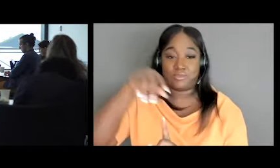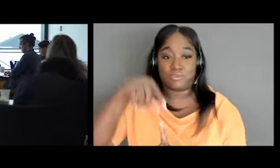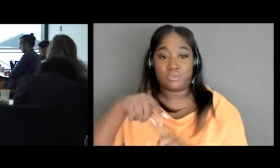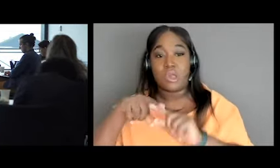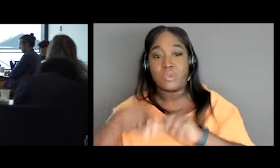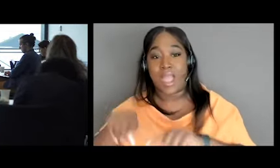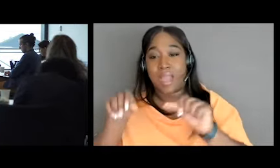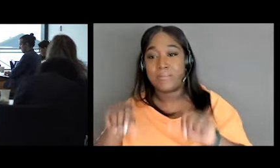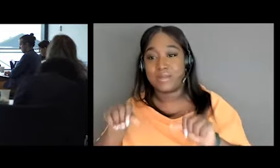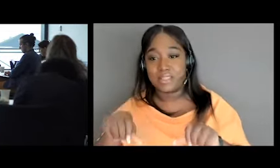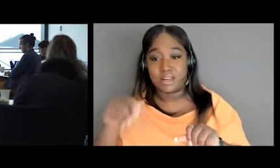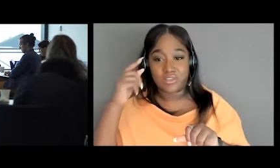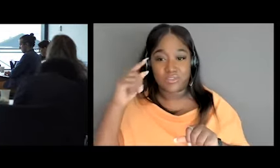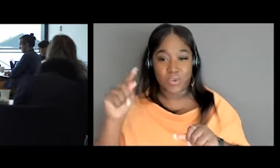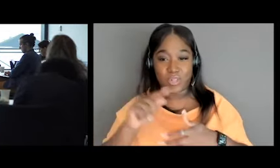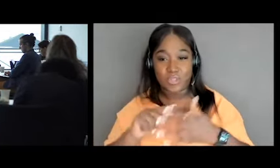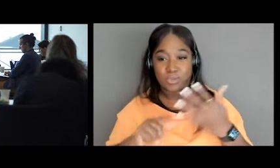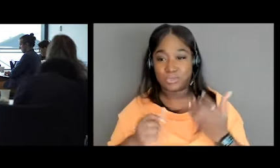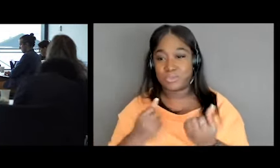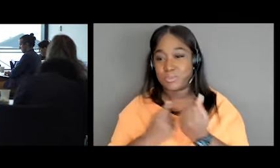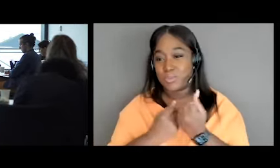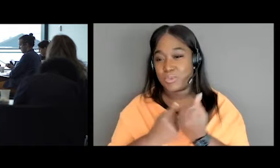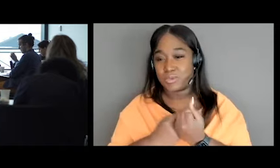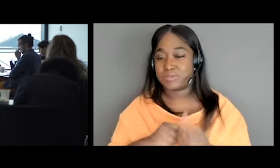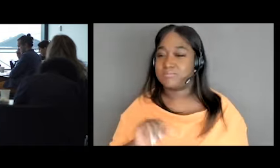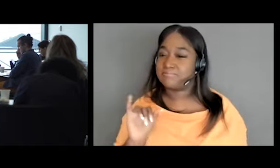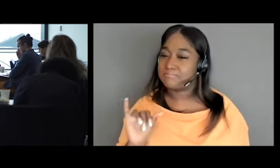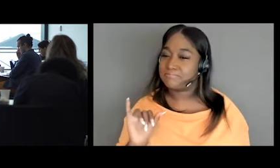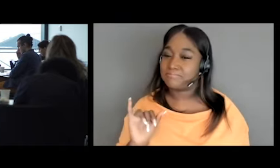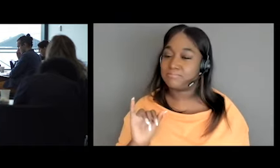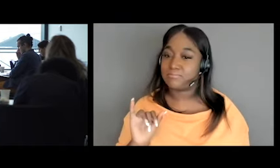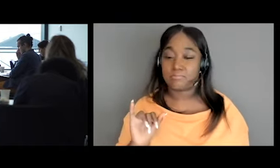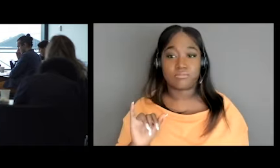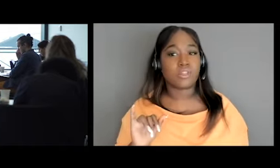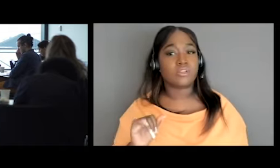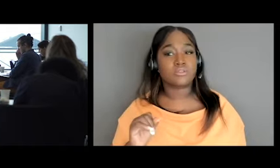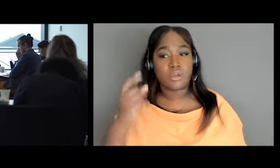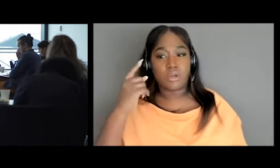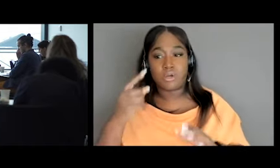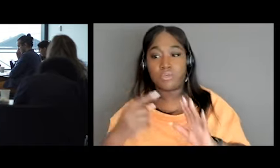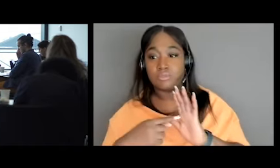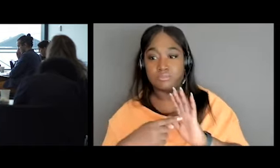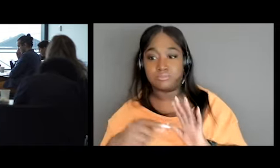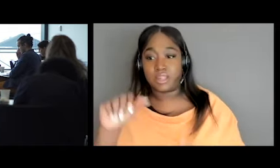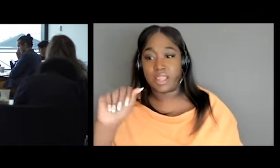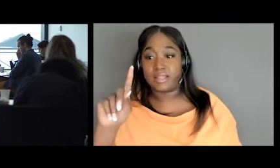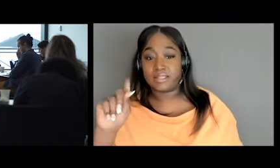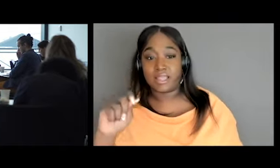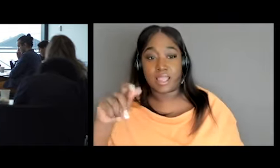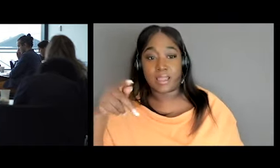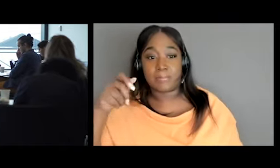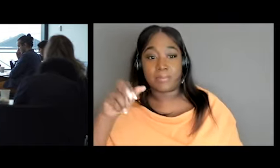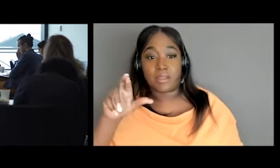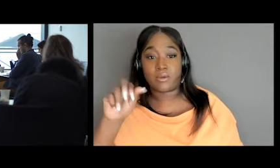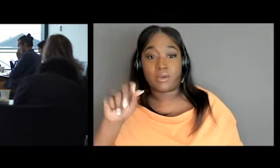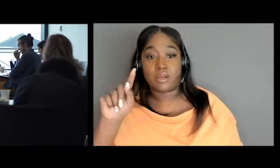of those supports. Right, so like some, and with ADA paratransit, it's contingent on funding, it's contingent on